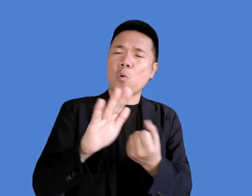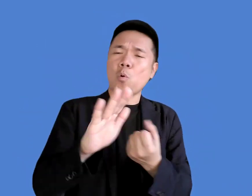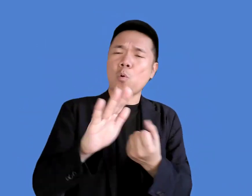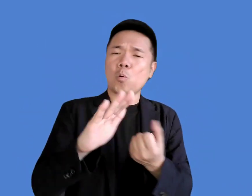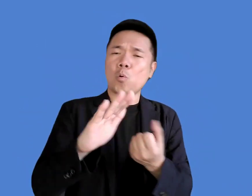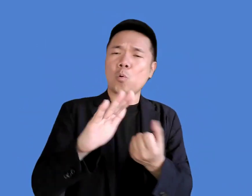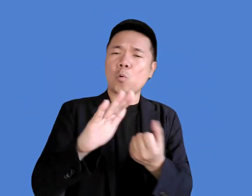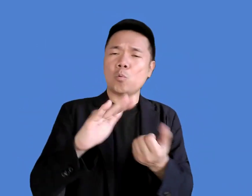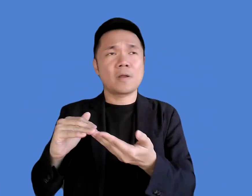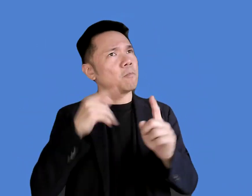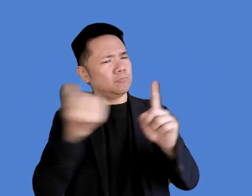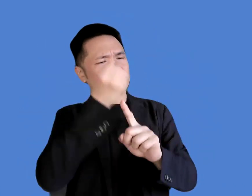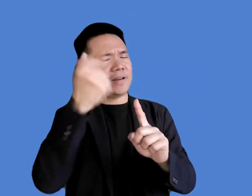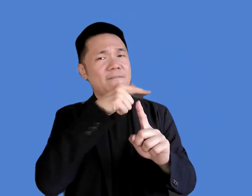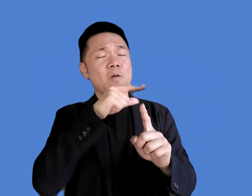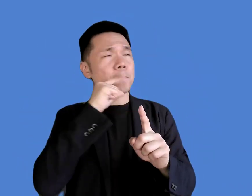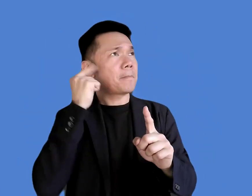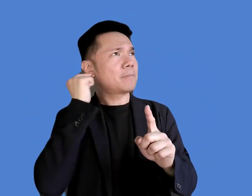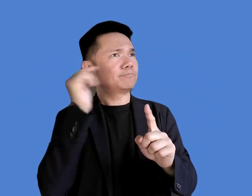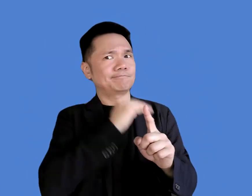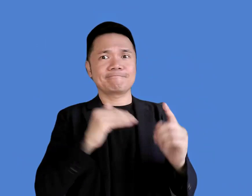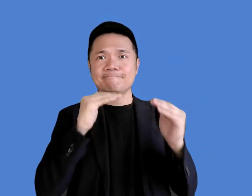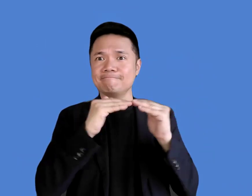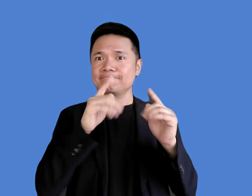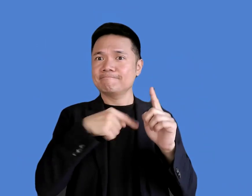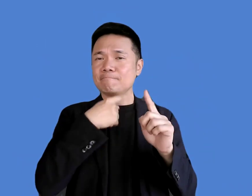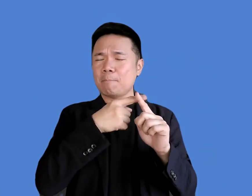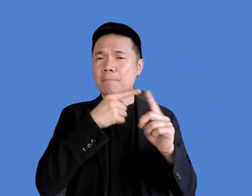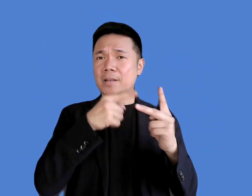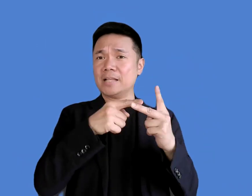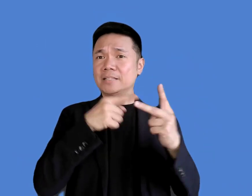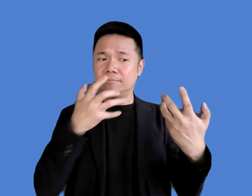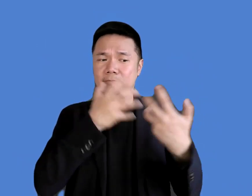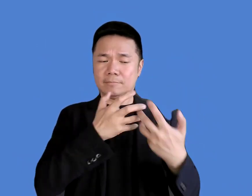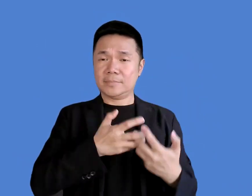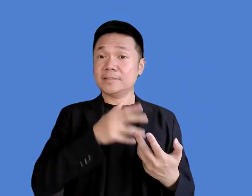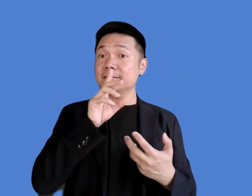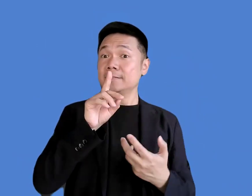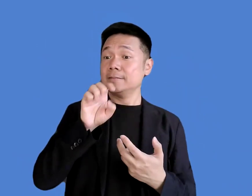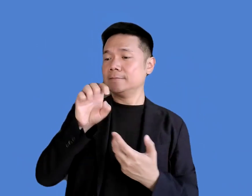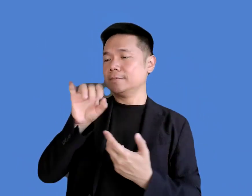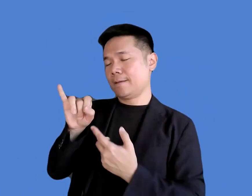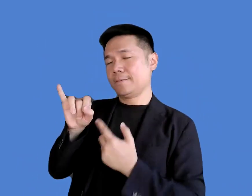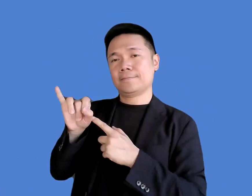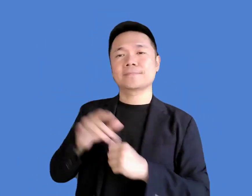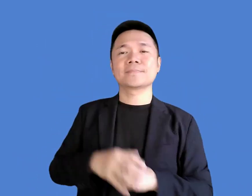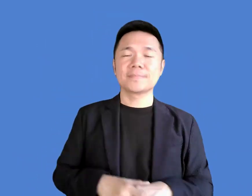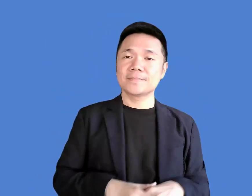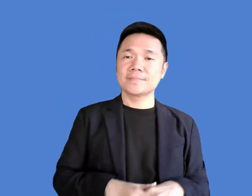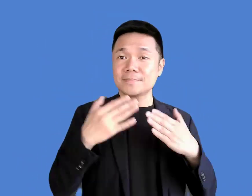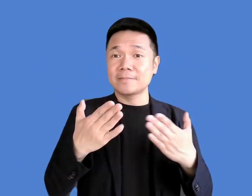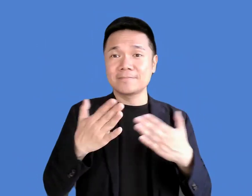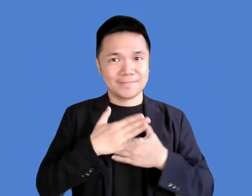deeper adoption of gender equality and, of course, to the broader DI principles? So thank you. And I look forward to our